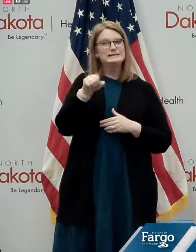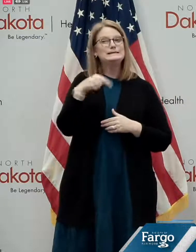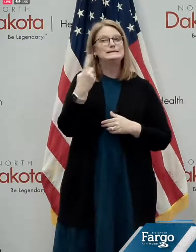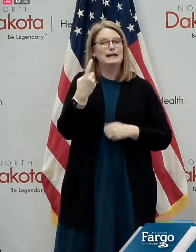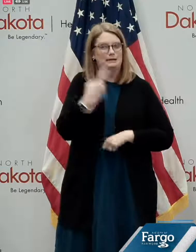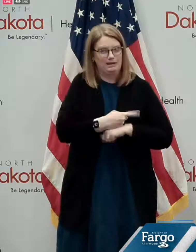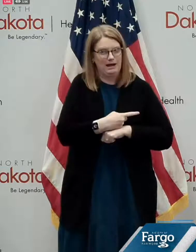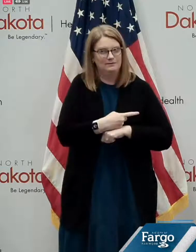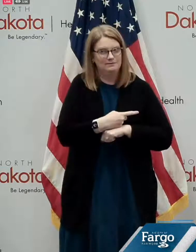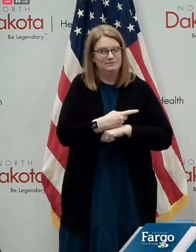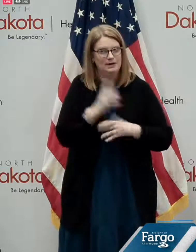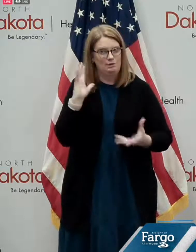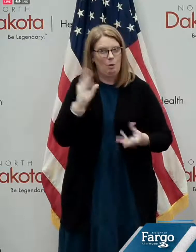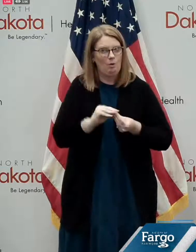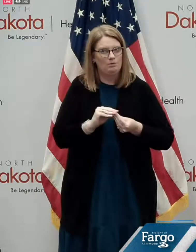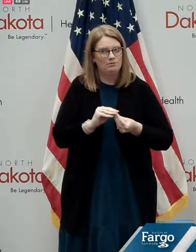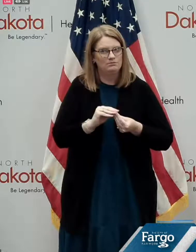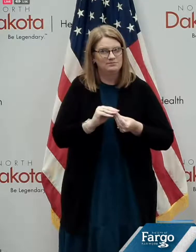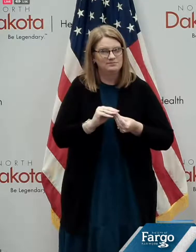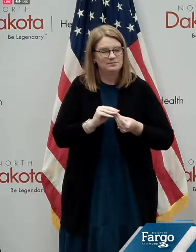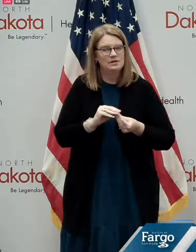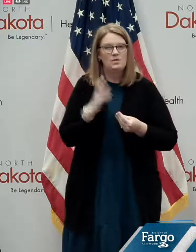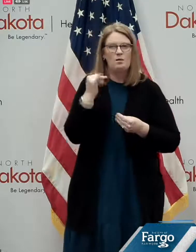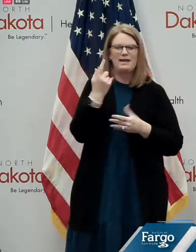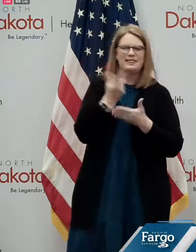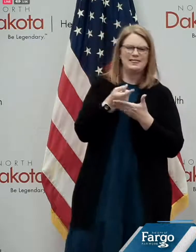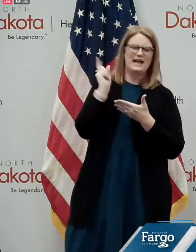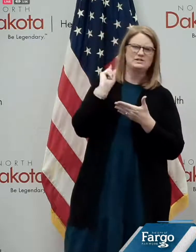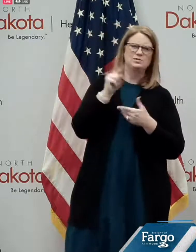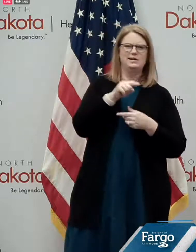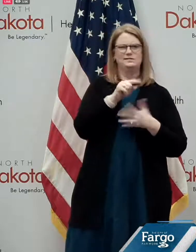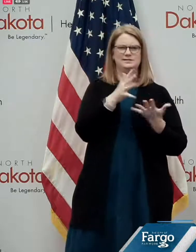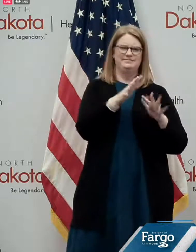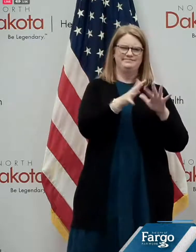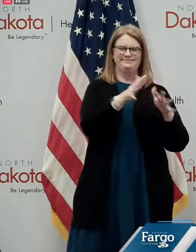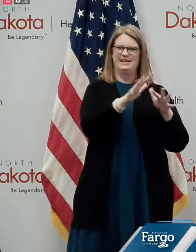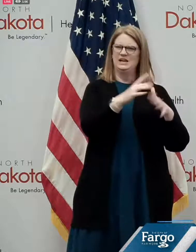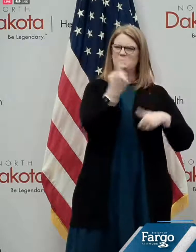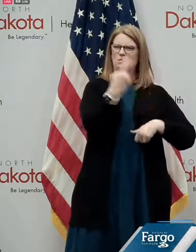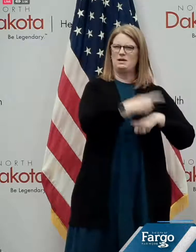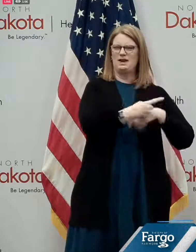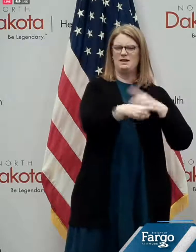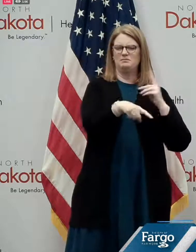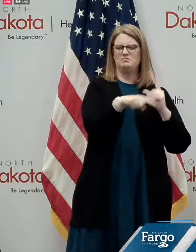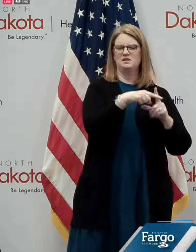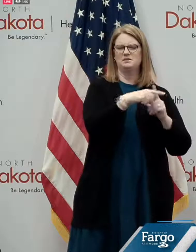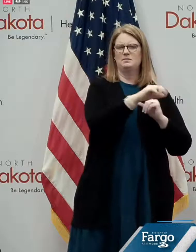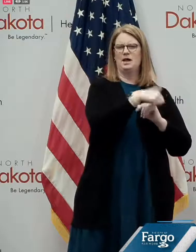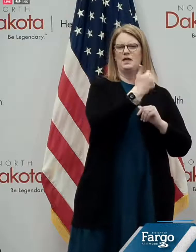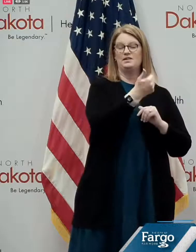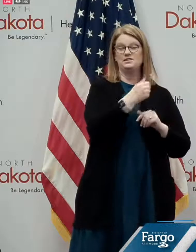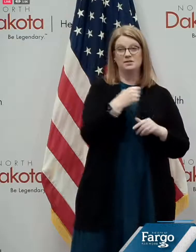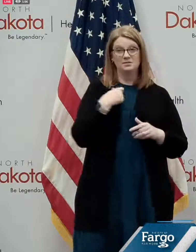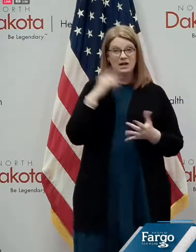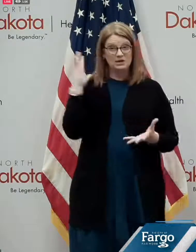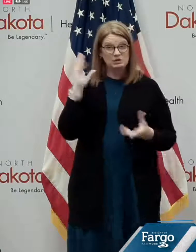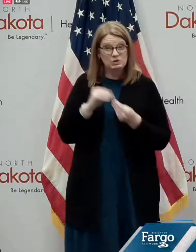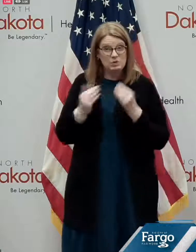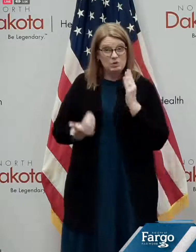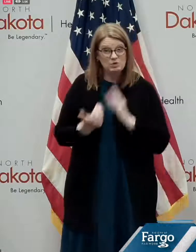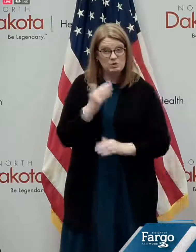day total, because last week's was kind of a day and a third combined together. So again, from a total new